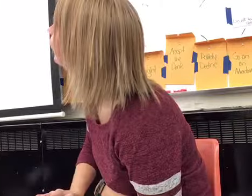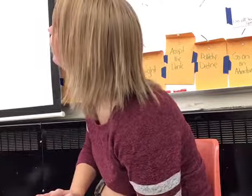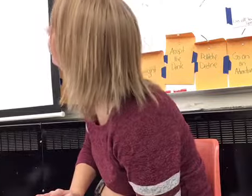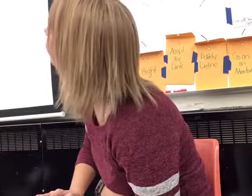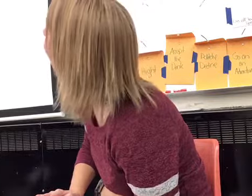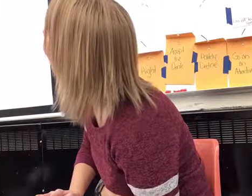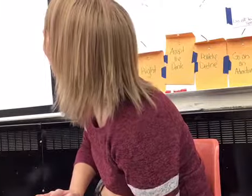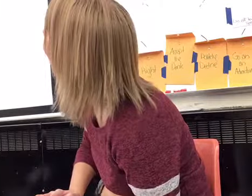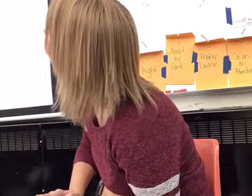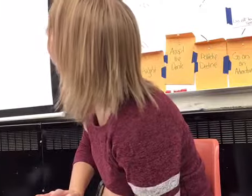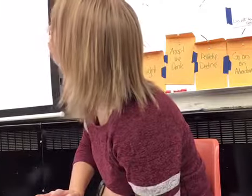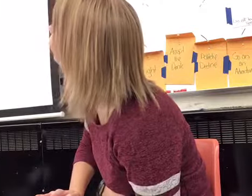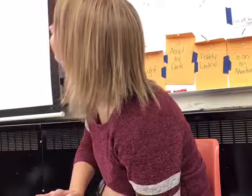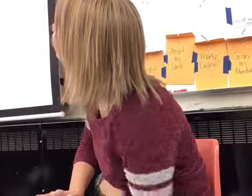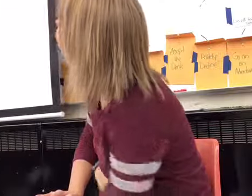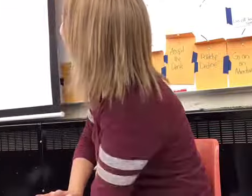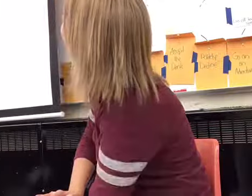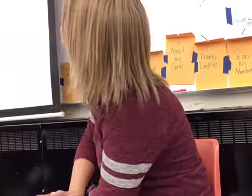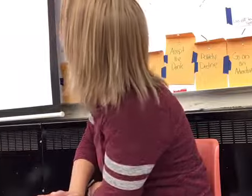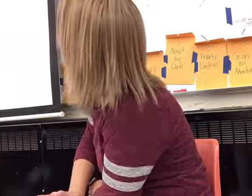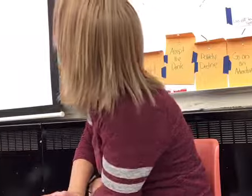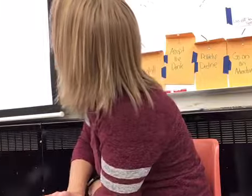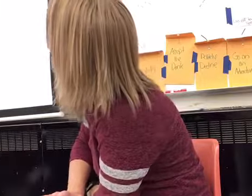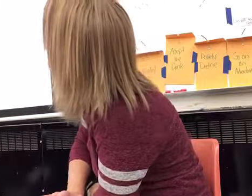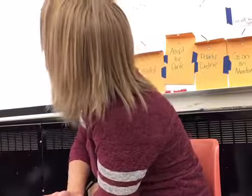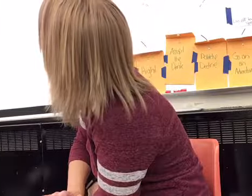Brother is to sister as niece is to.